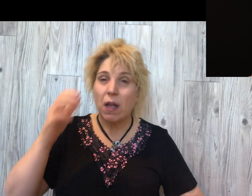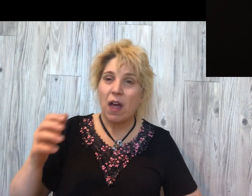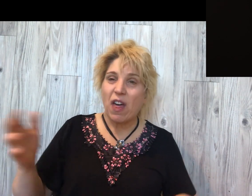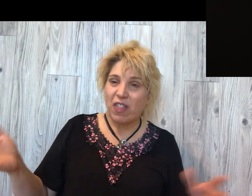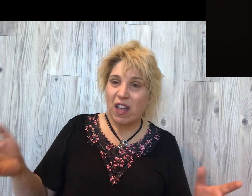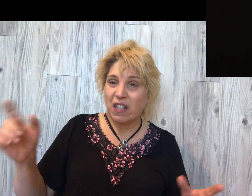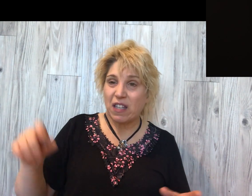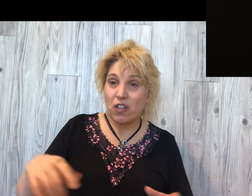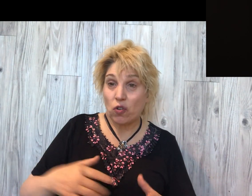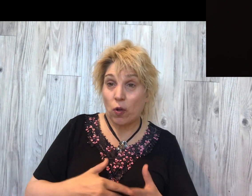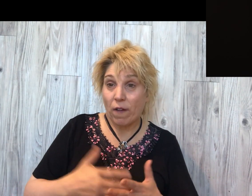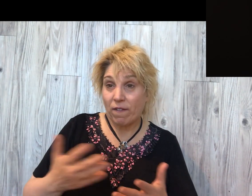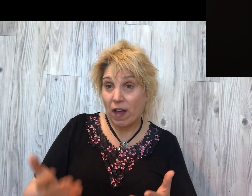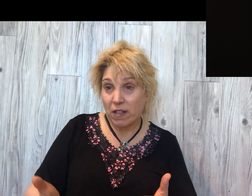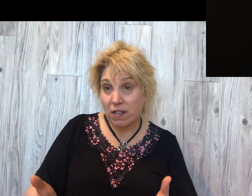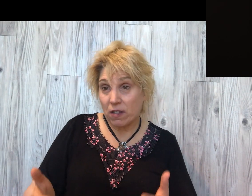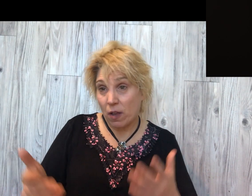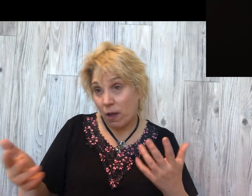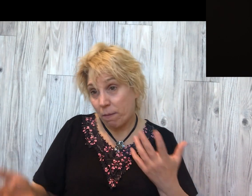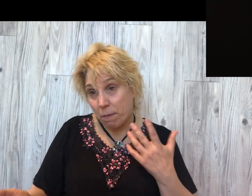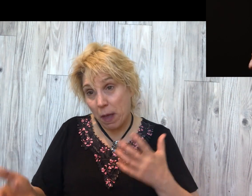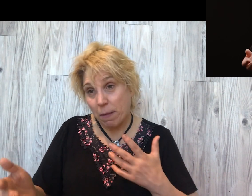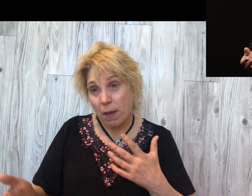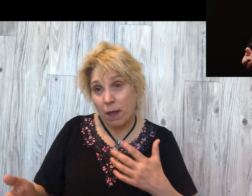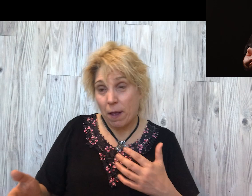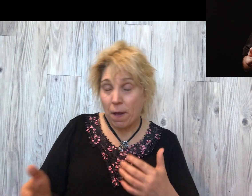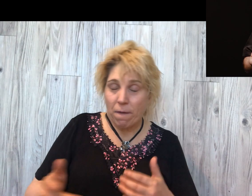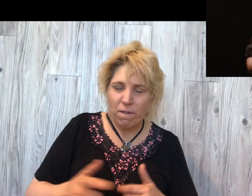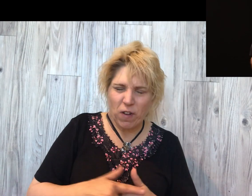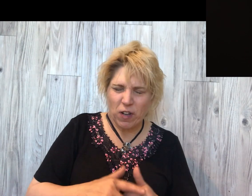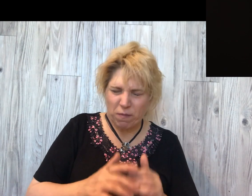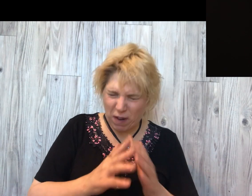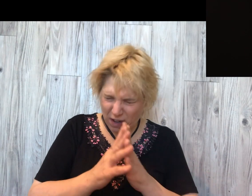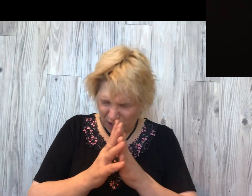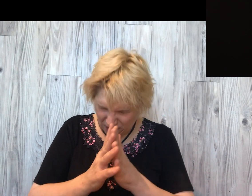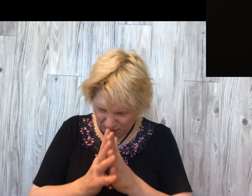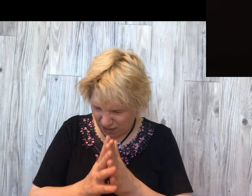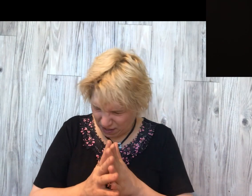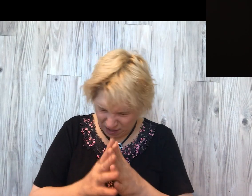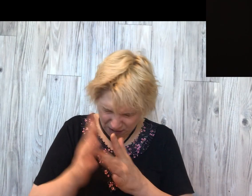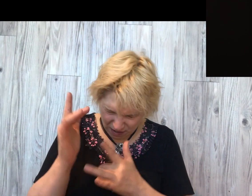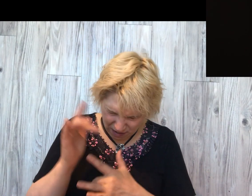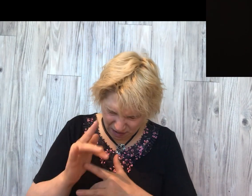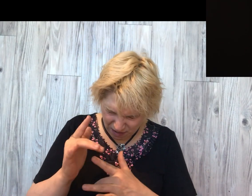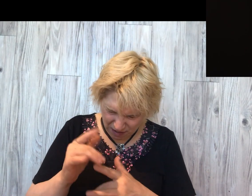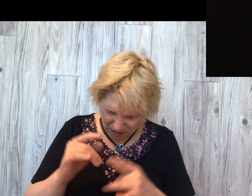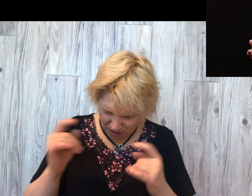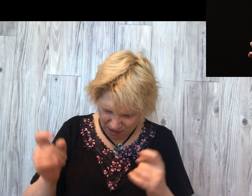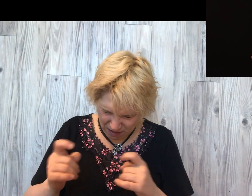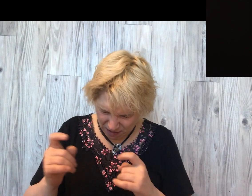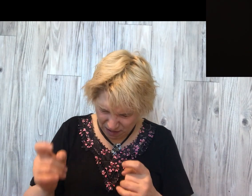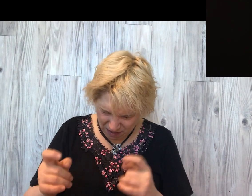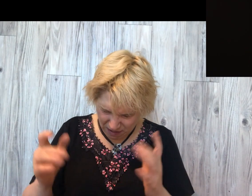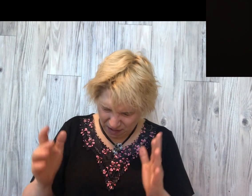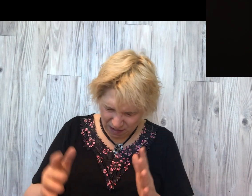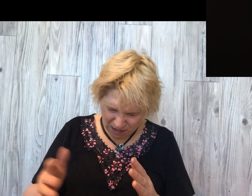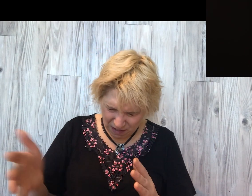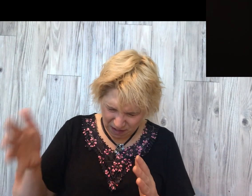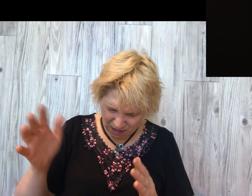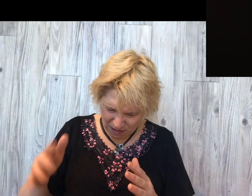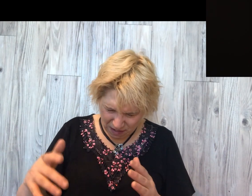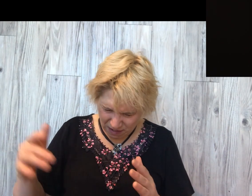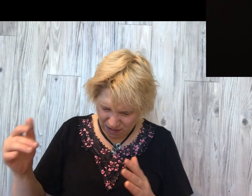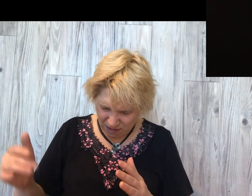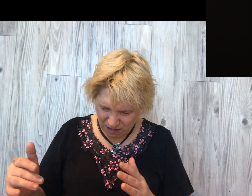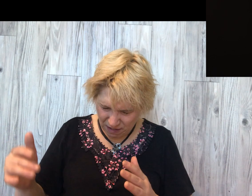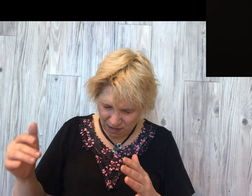you need to confess. Maybe your prayer is not simply, God be merciful to me, a sinner, but it's, God be merciful